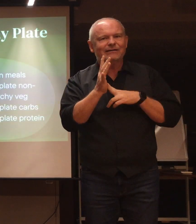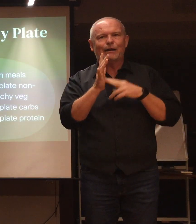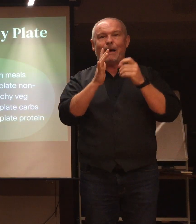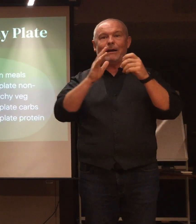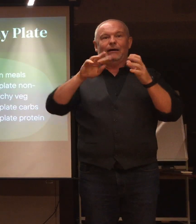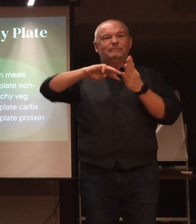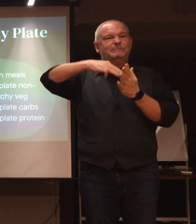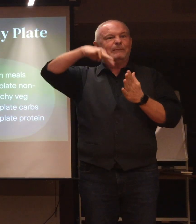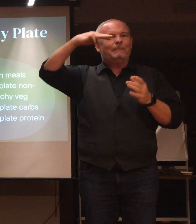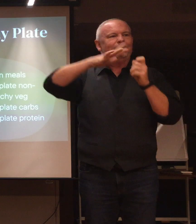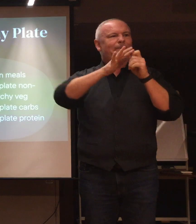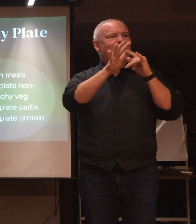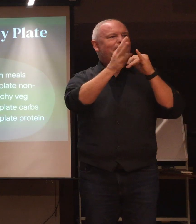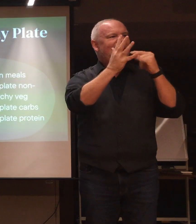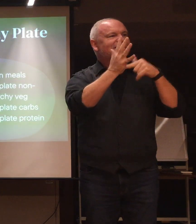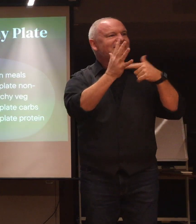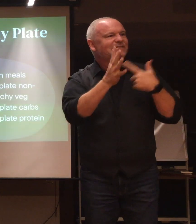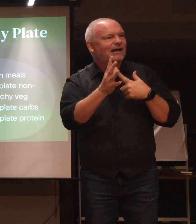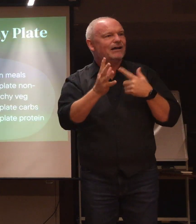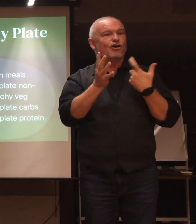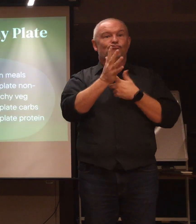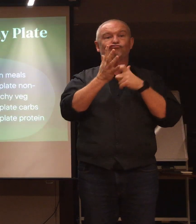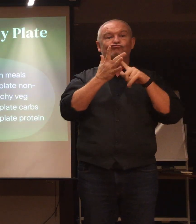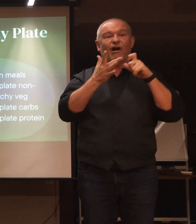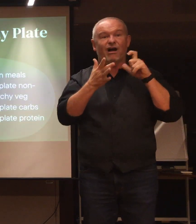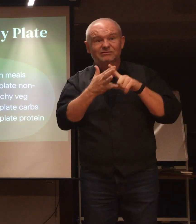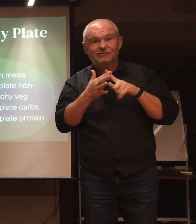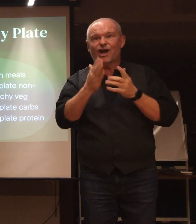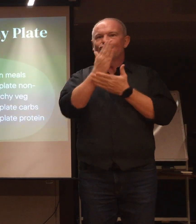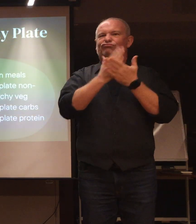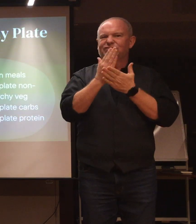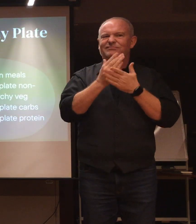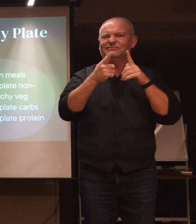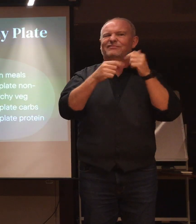pasta, your rice, and bread.